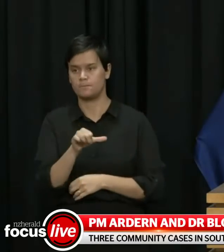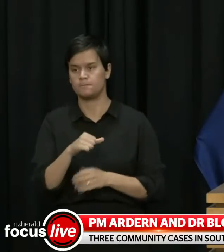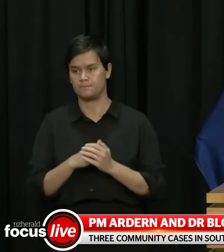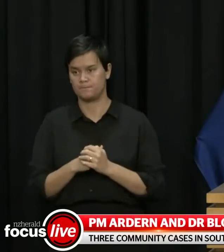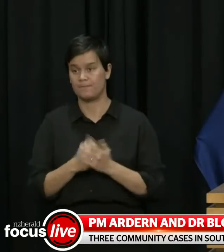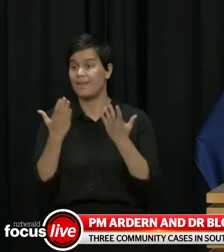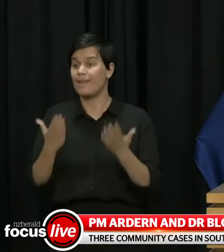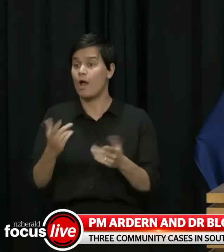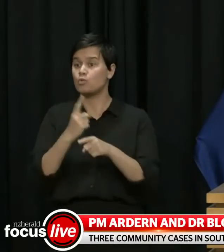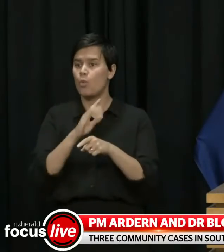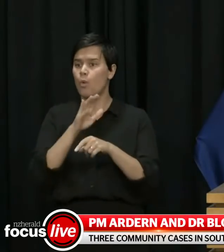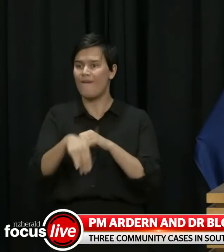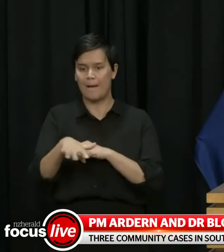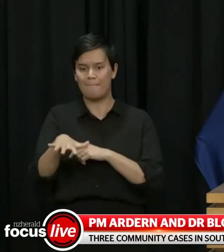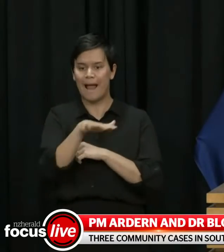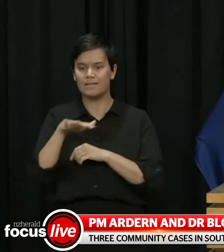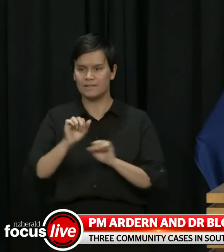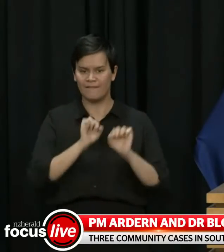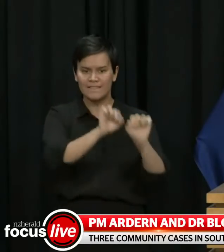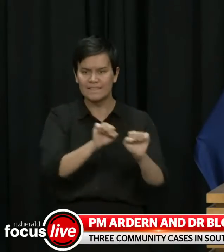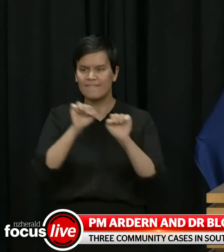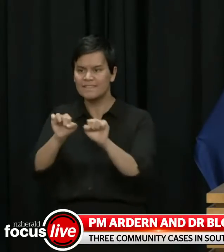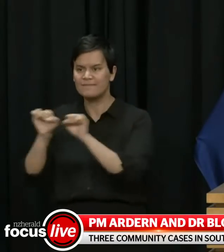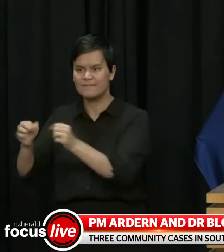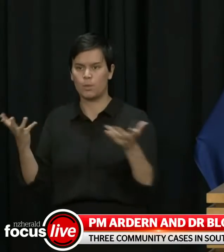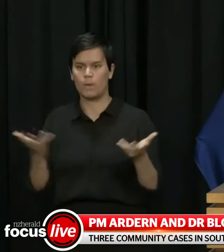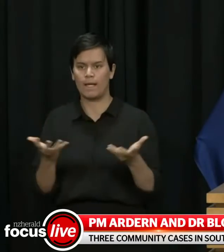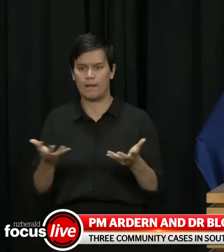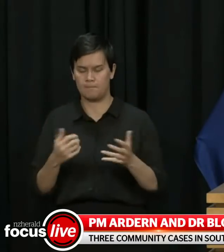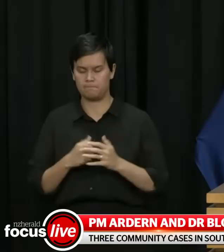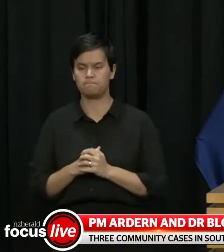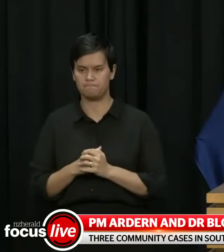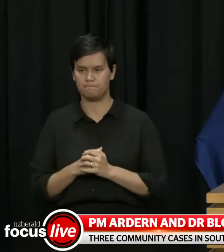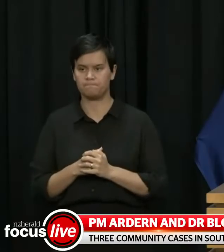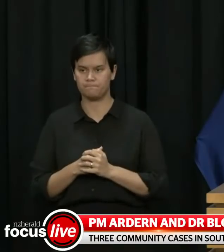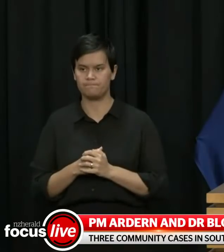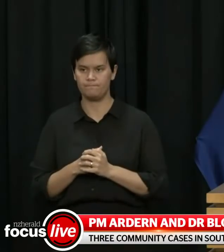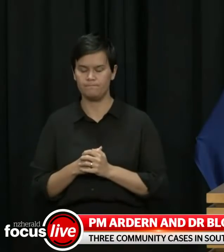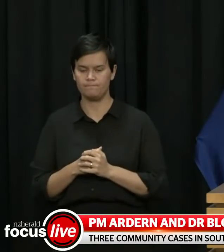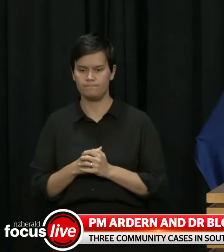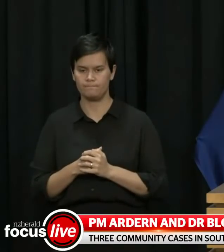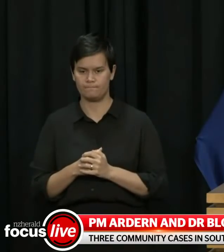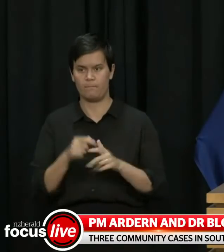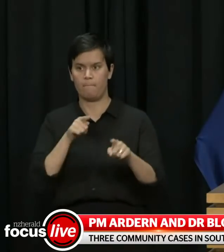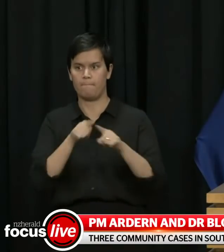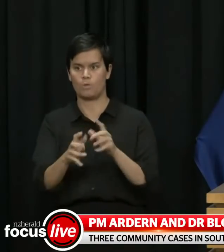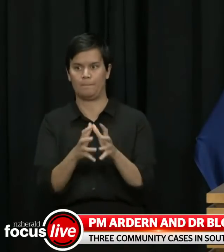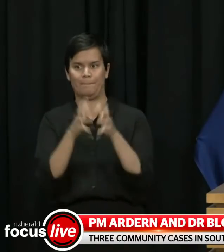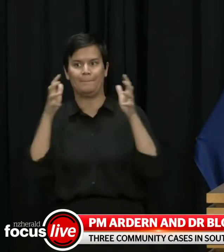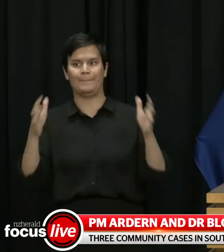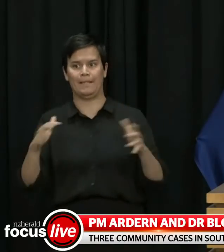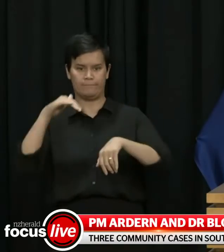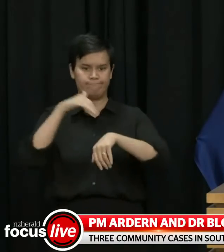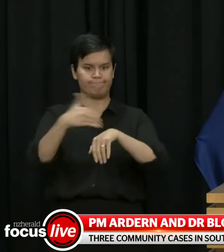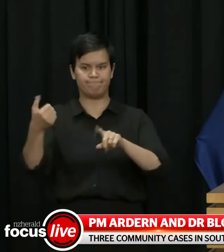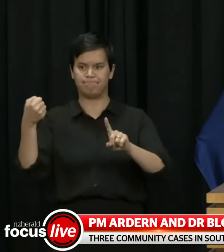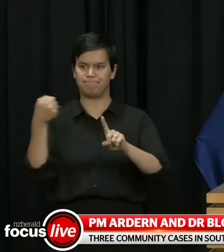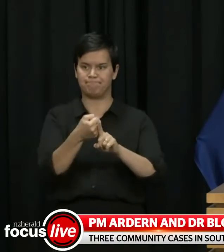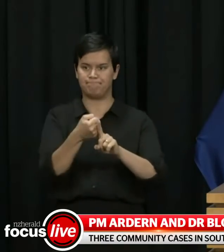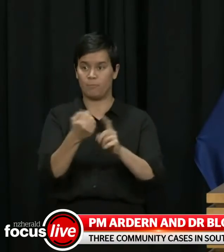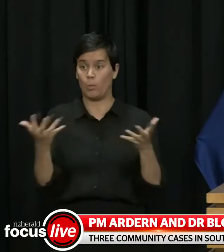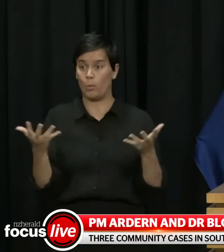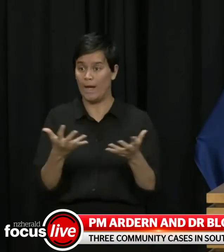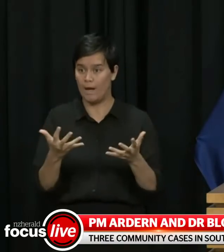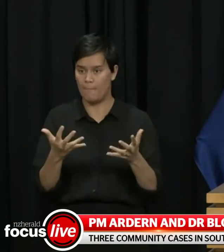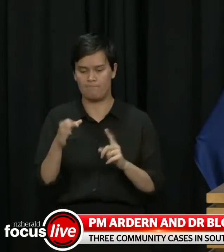interest. As we've said earlier today, one of the largest locations affected is the Papatoetoe High School, where this daughter is a